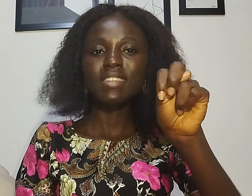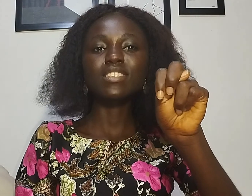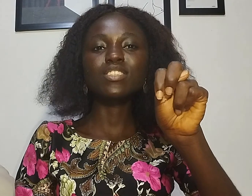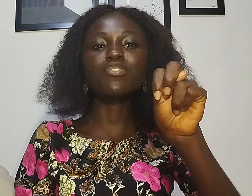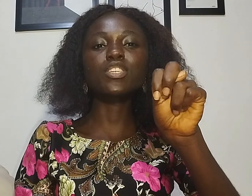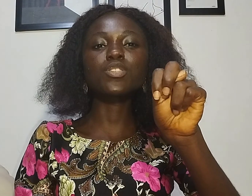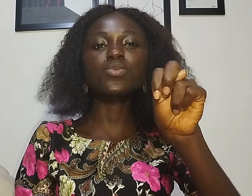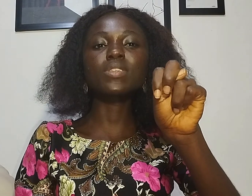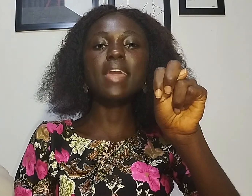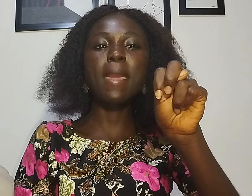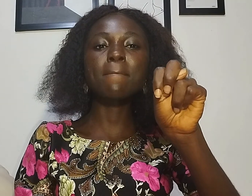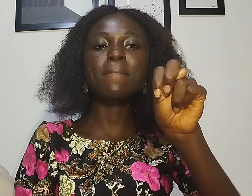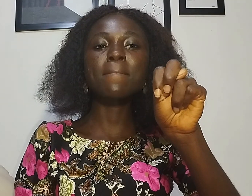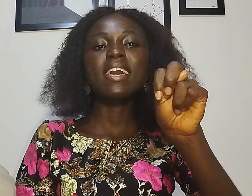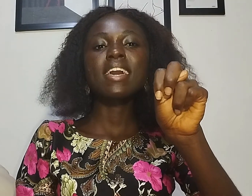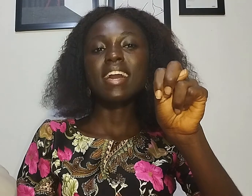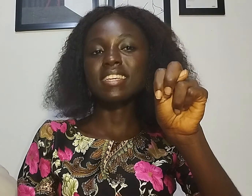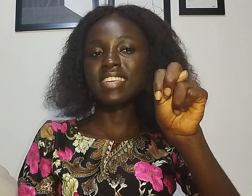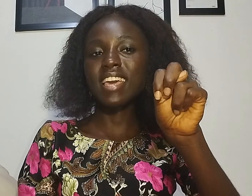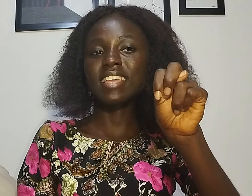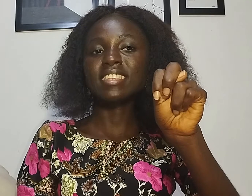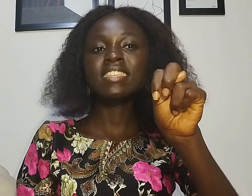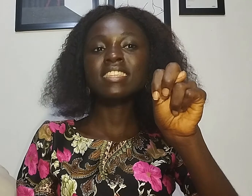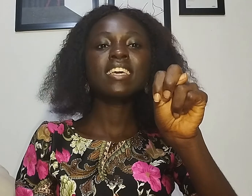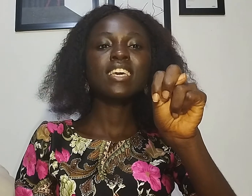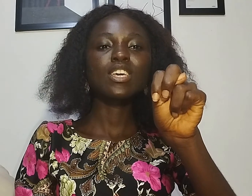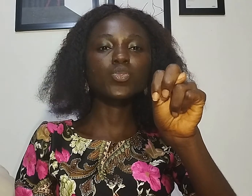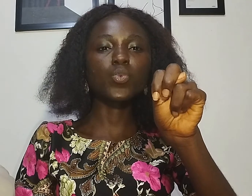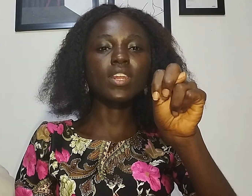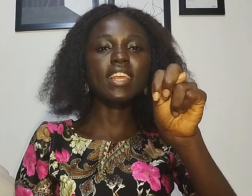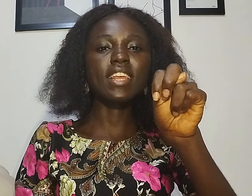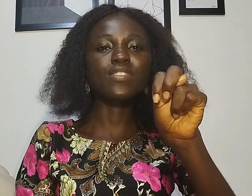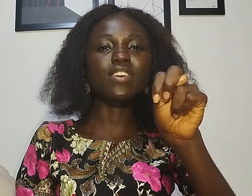The difference between M and N is 1 less finger.